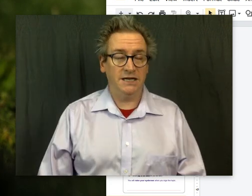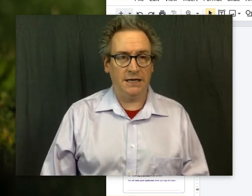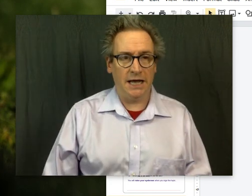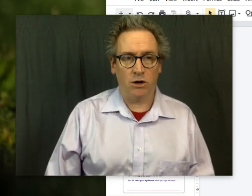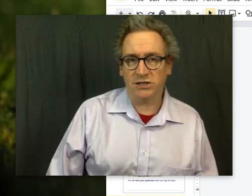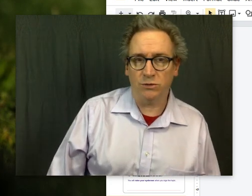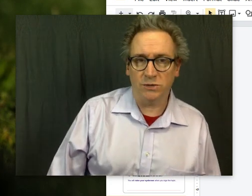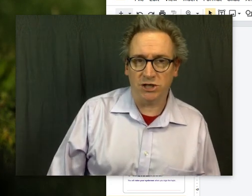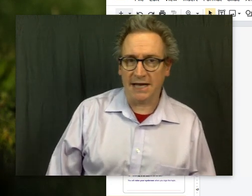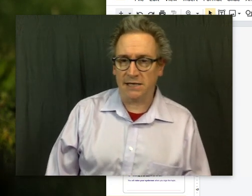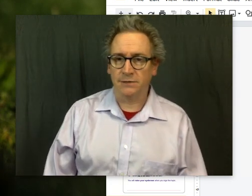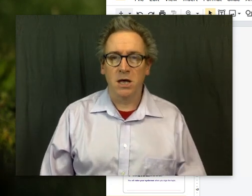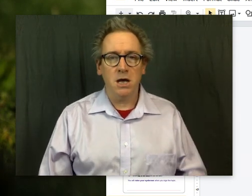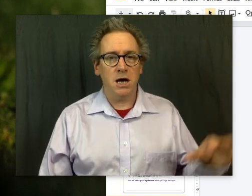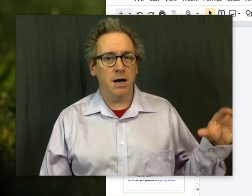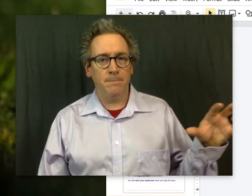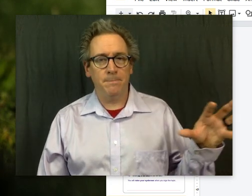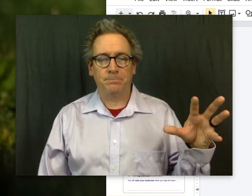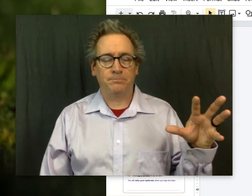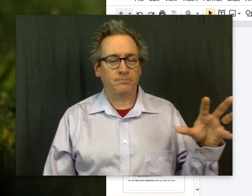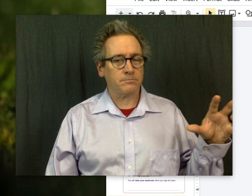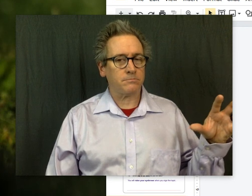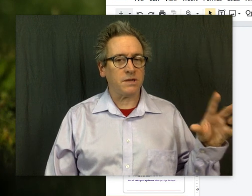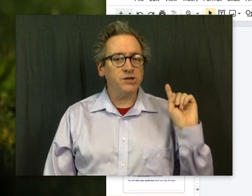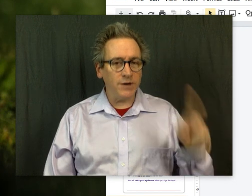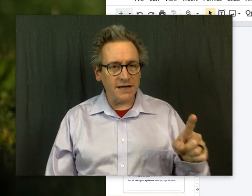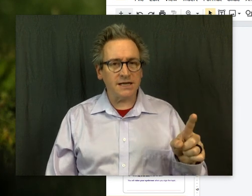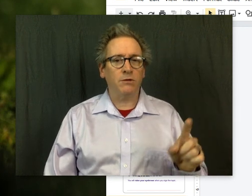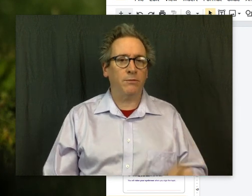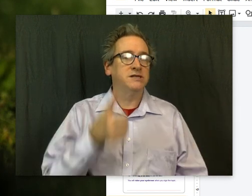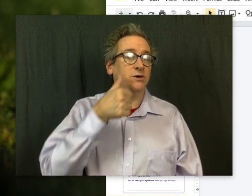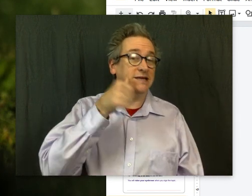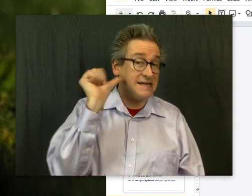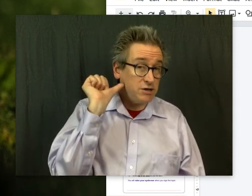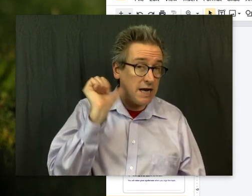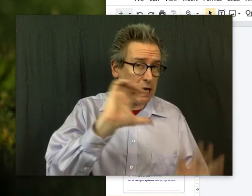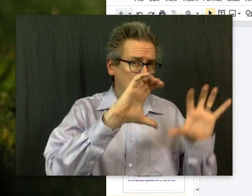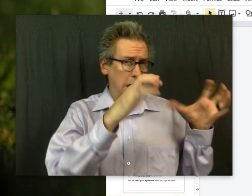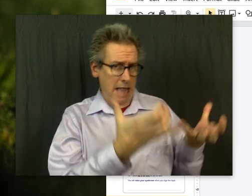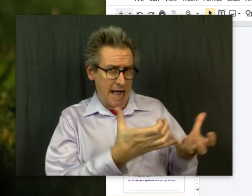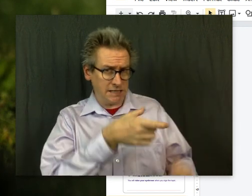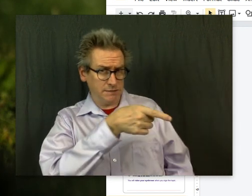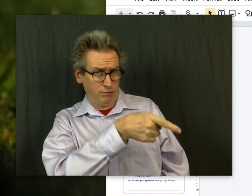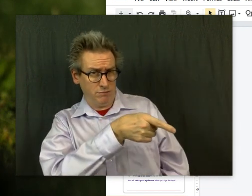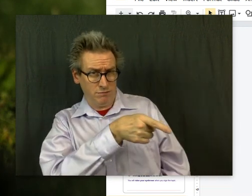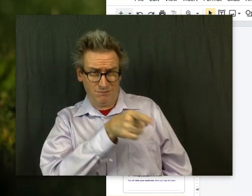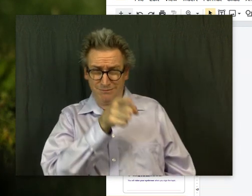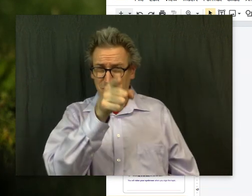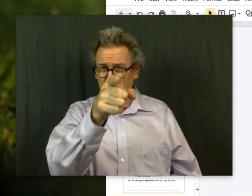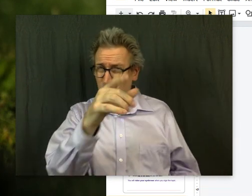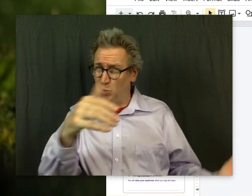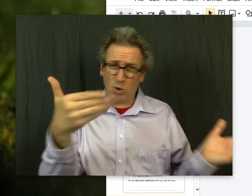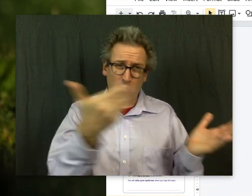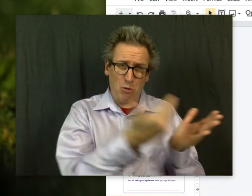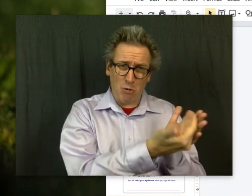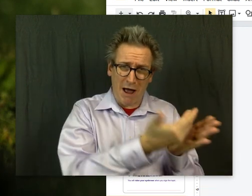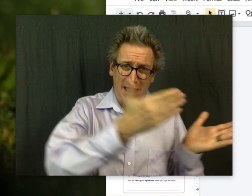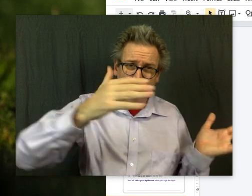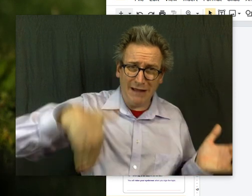to indicate a question was just asked. So in ASL, remember, so yesterday, class,